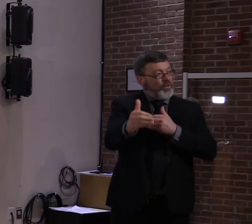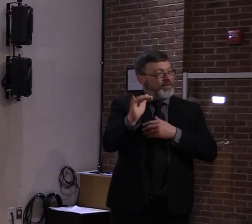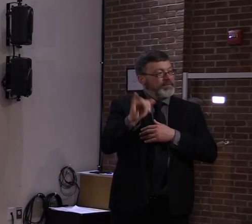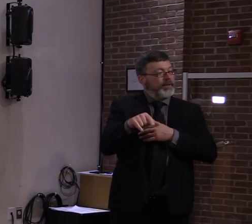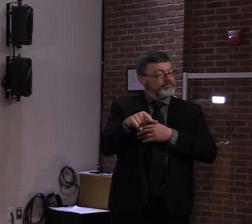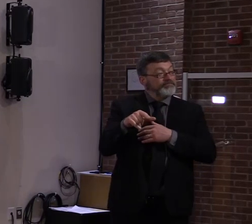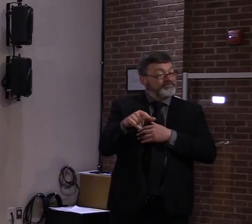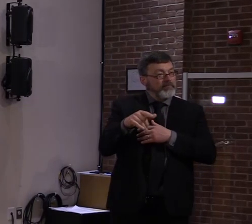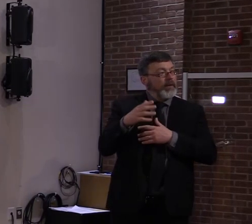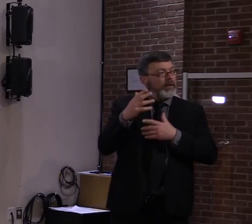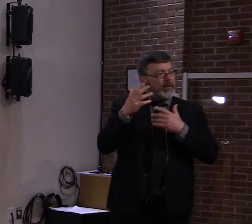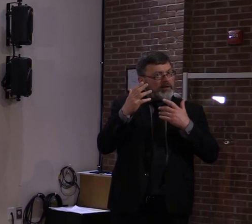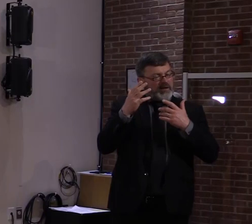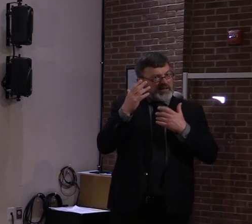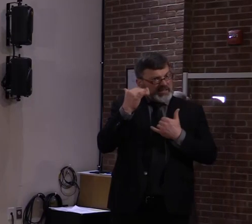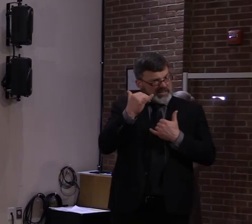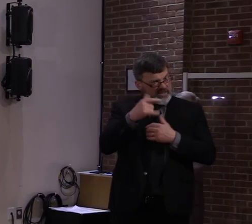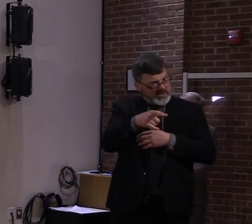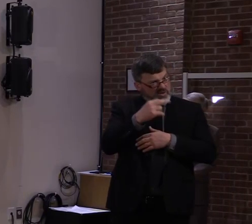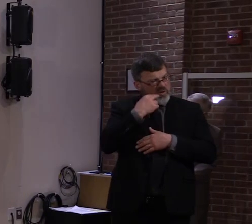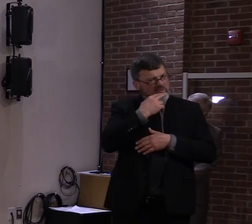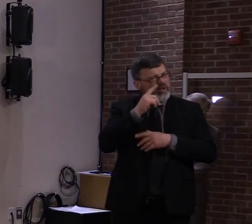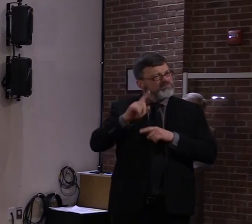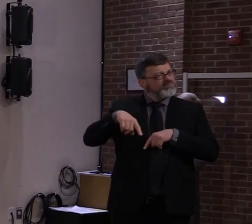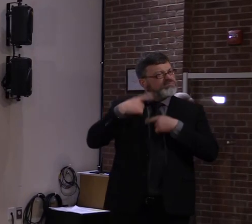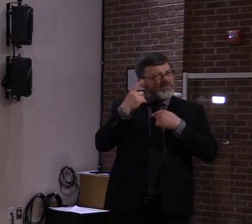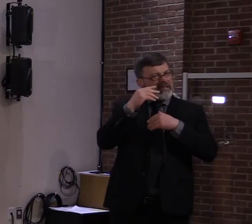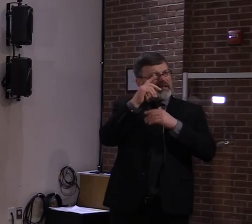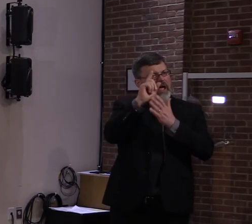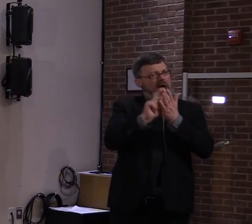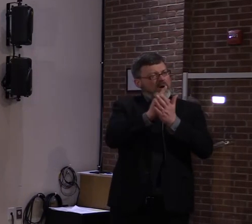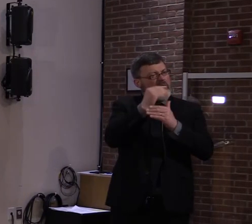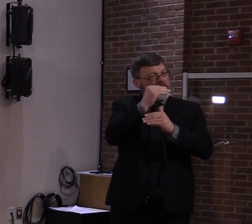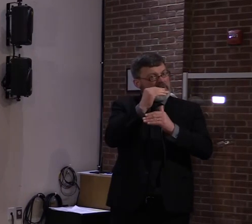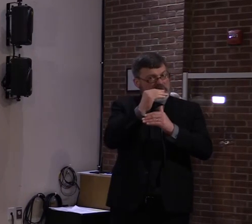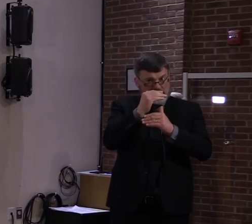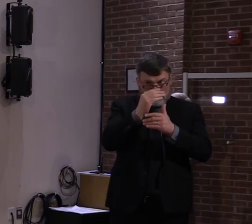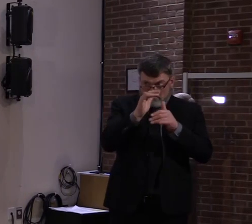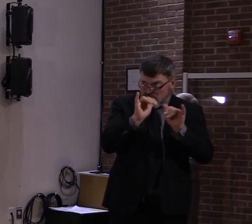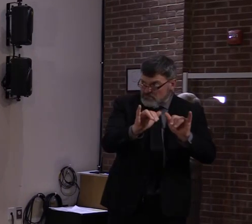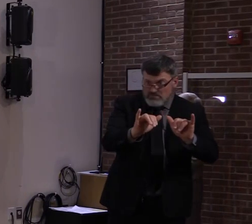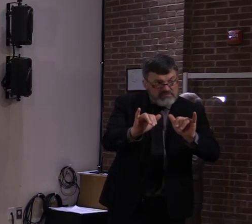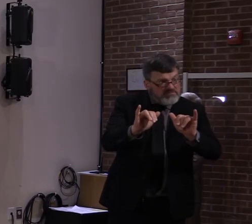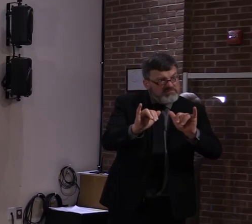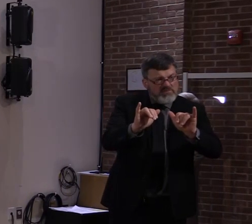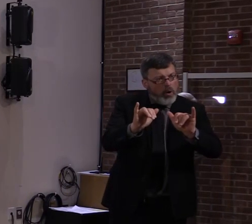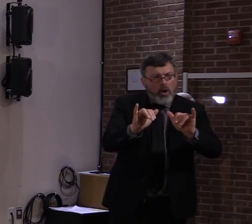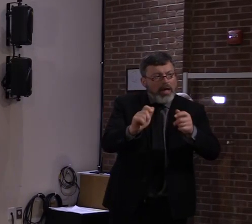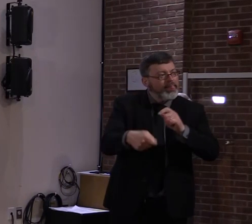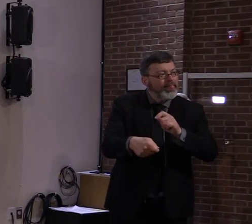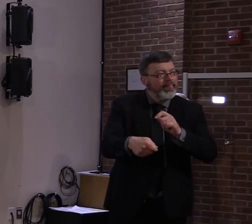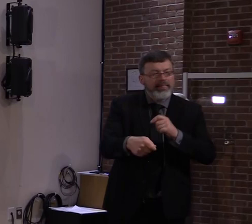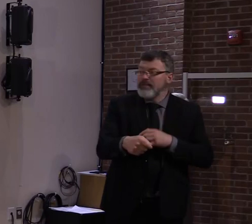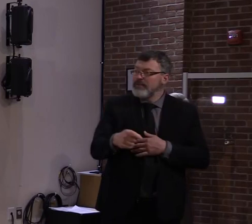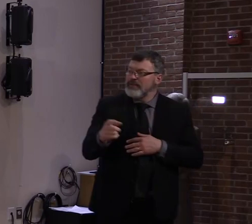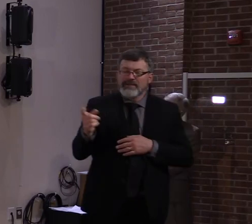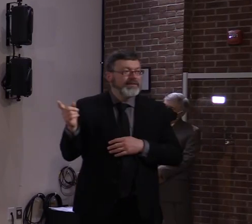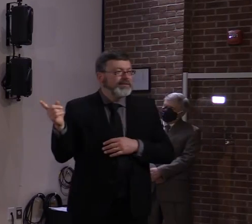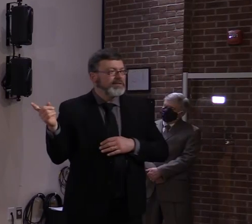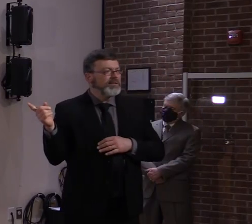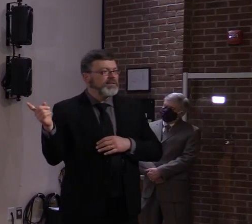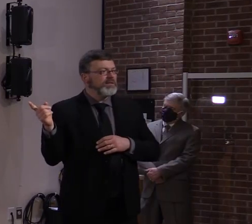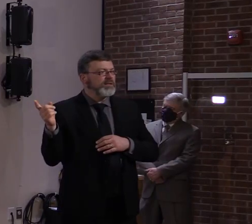This is more about the guidance in terms of those in the restaurant during those business hours.